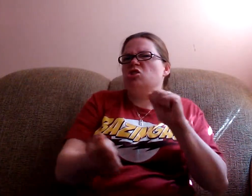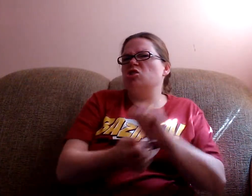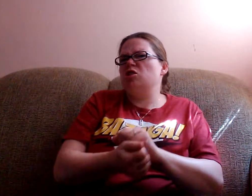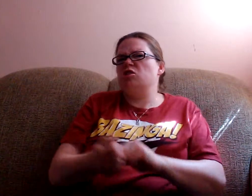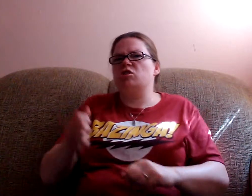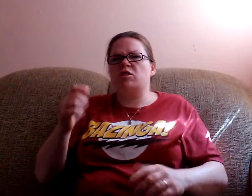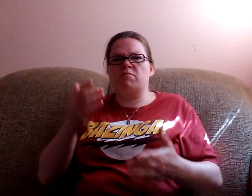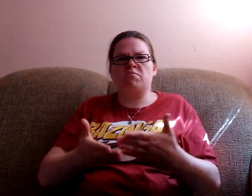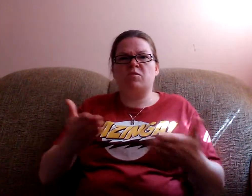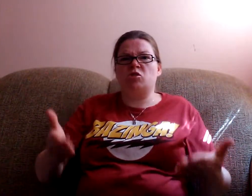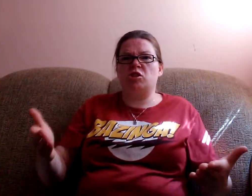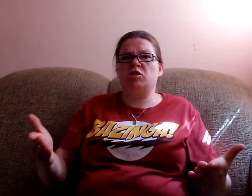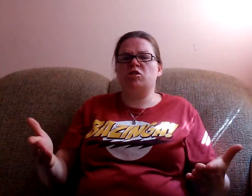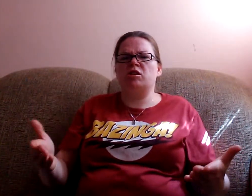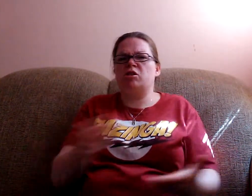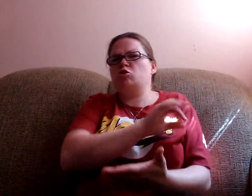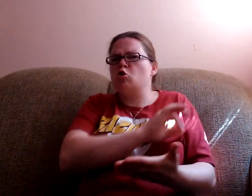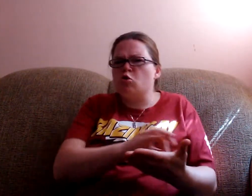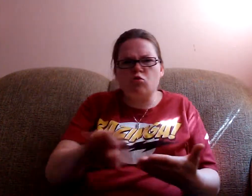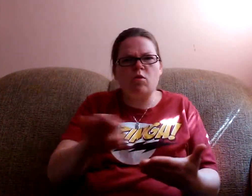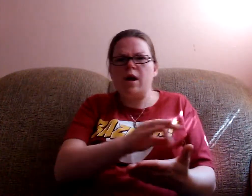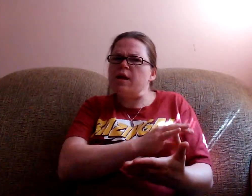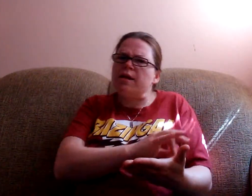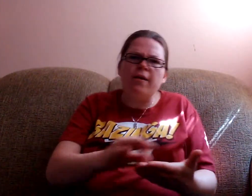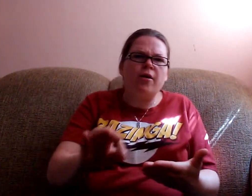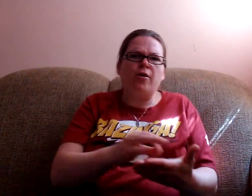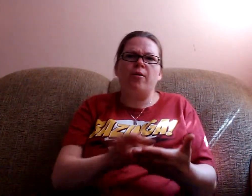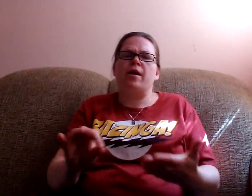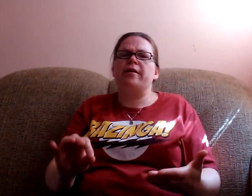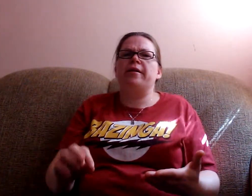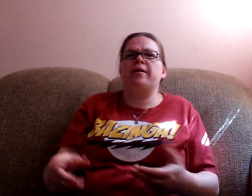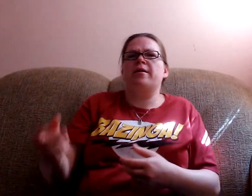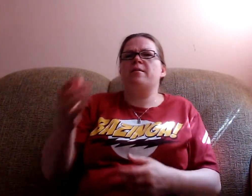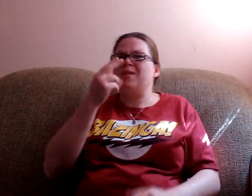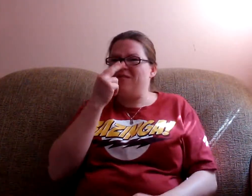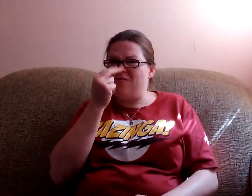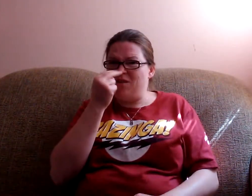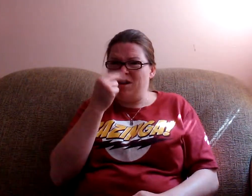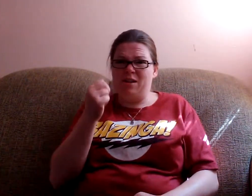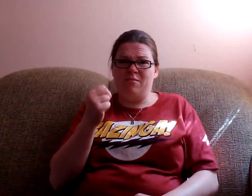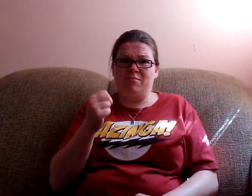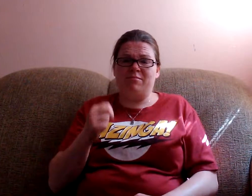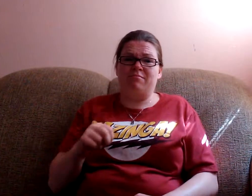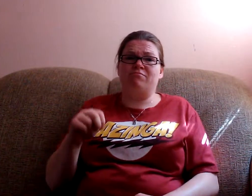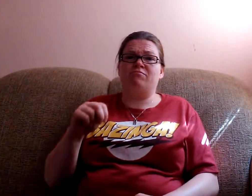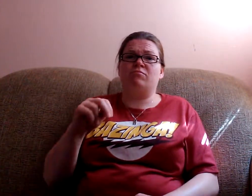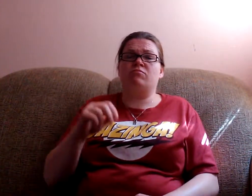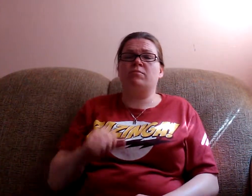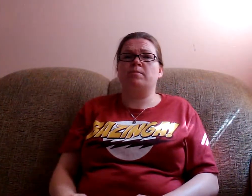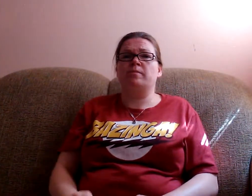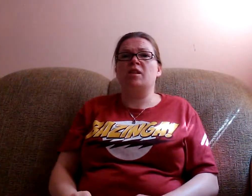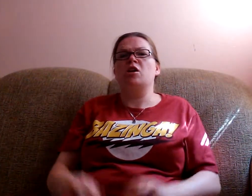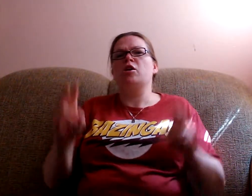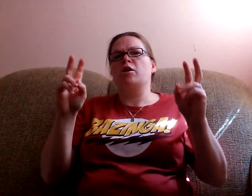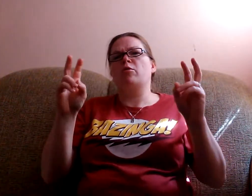and put it in his brain and brought it back out again to you in Taming of the Shrew? William Shakespeare. I know we talk about the